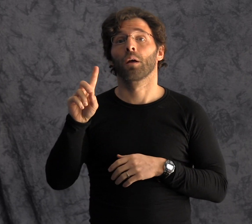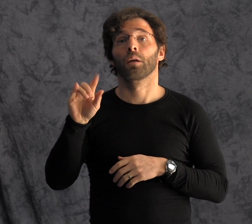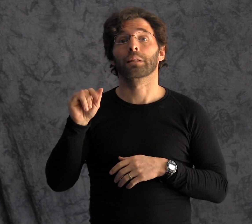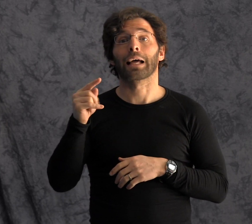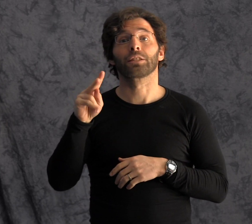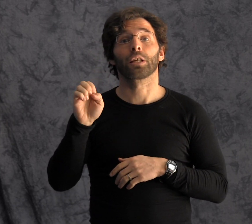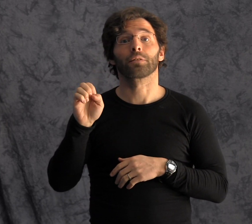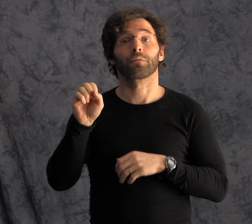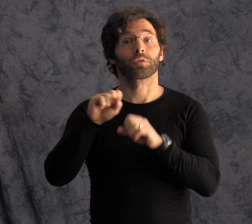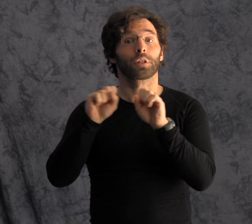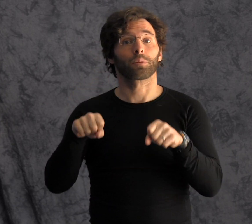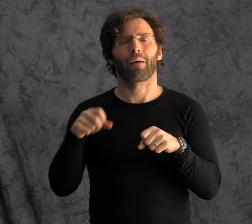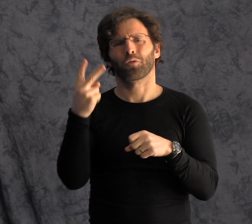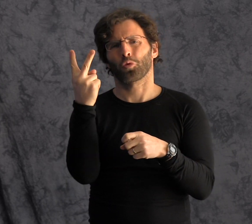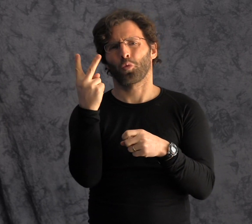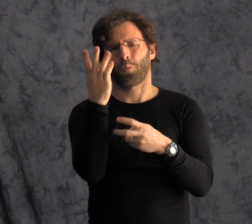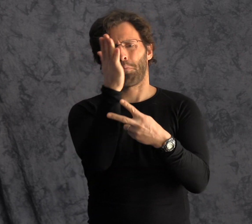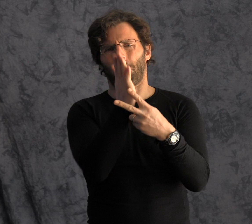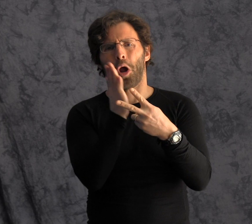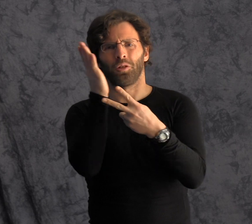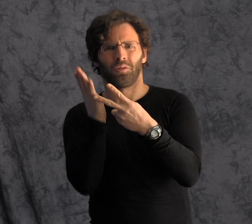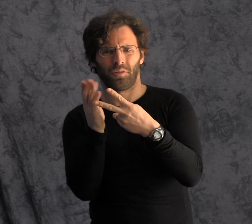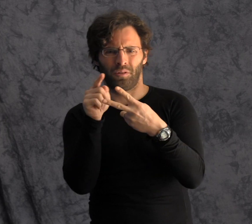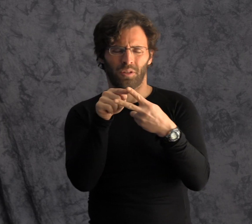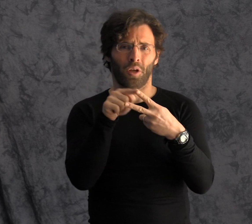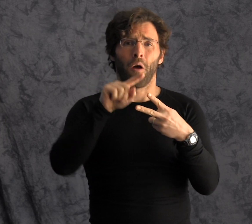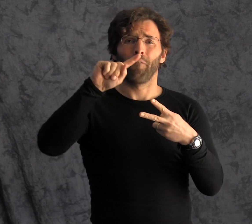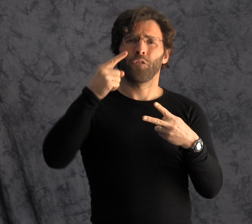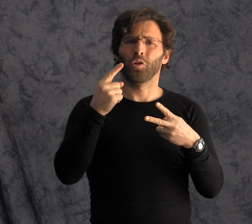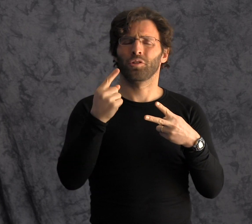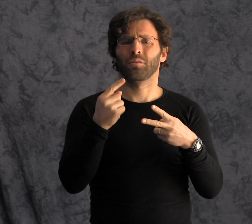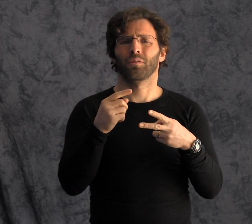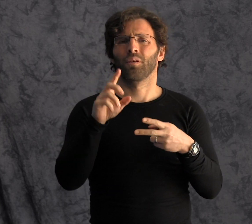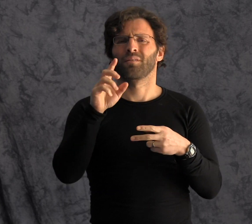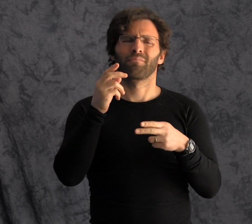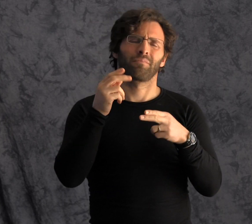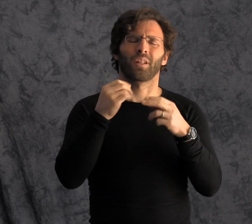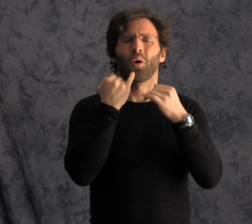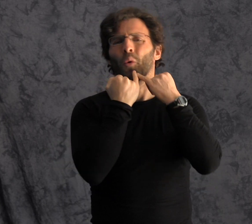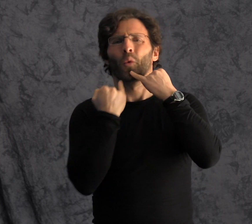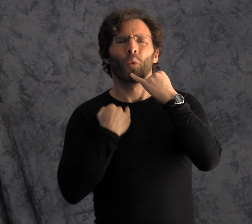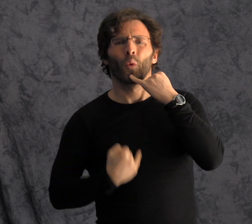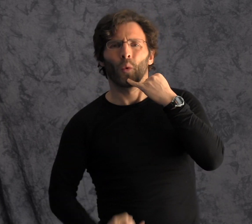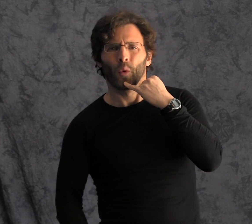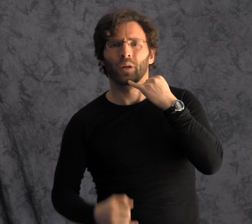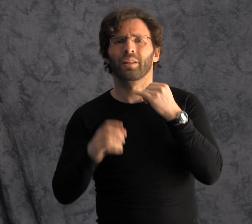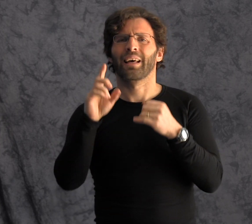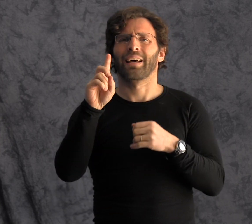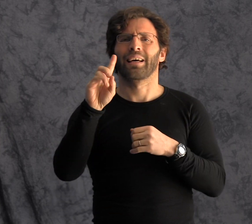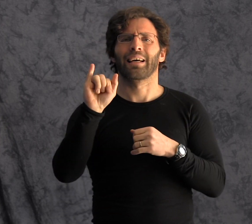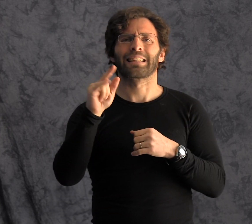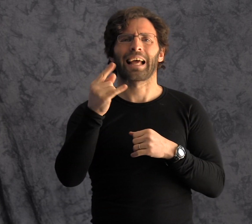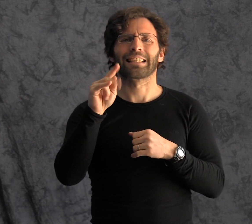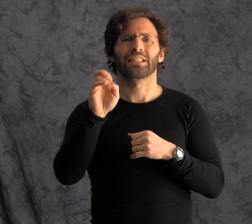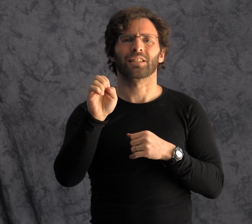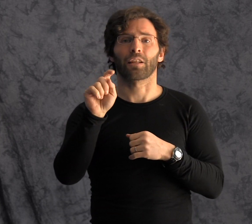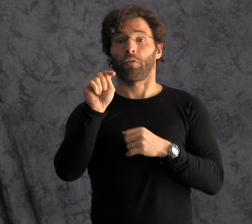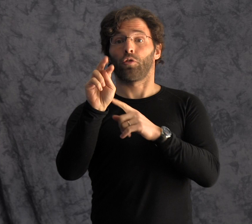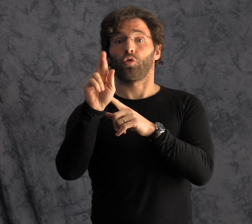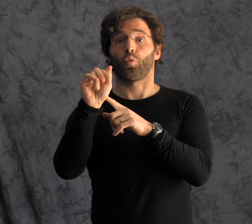first subdivision will be the digestive tract, sometimes known as the gastrointestinal tract or the alimentary canal, and primarily